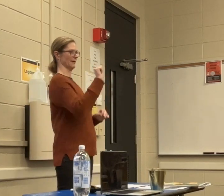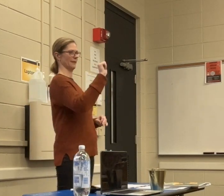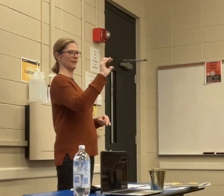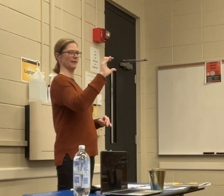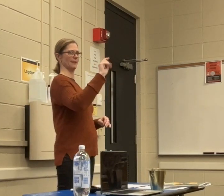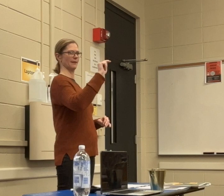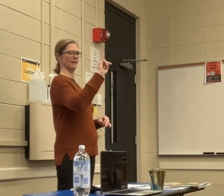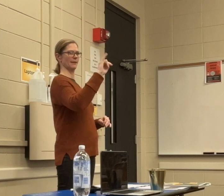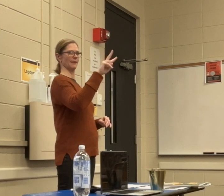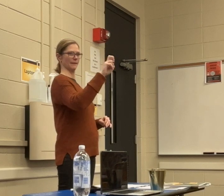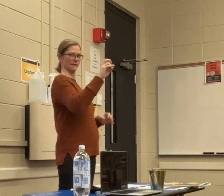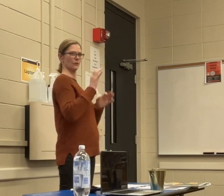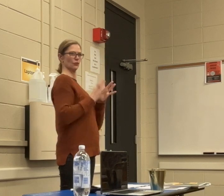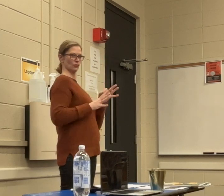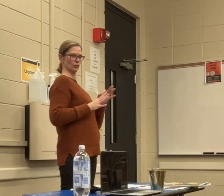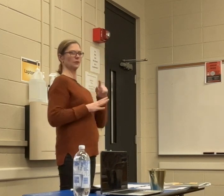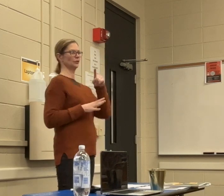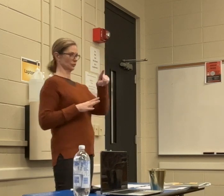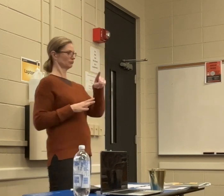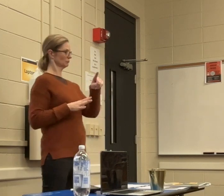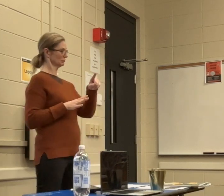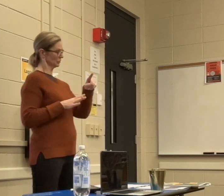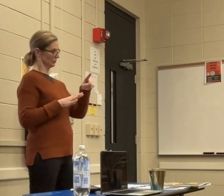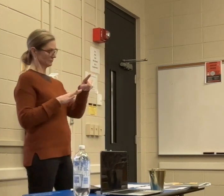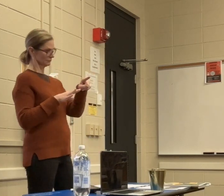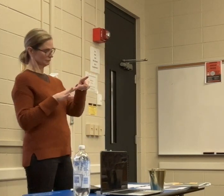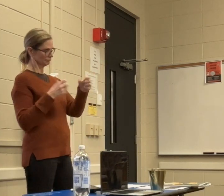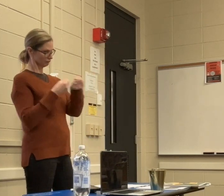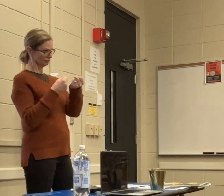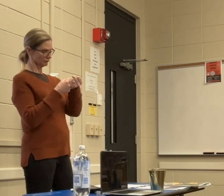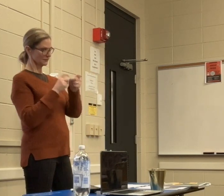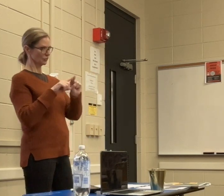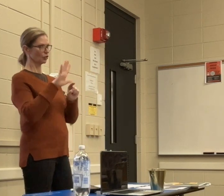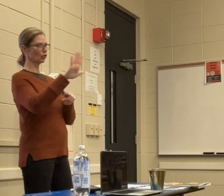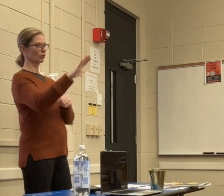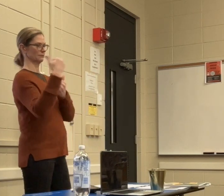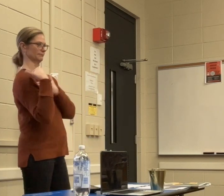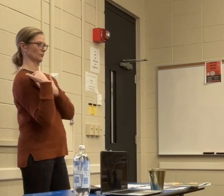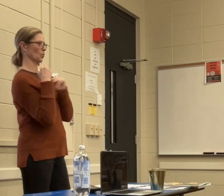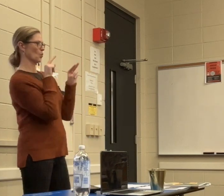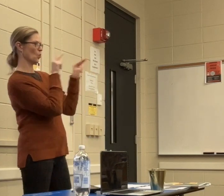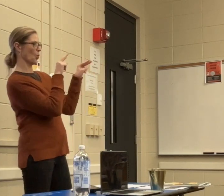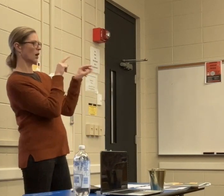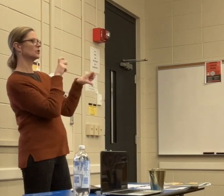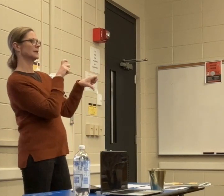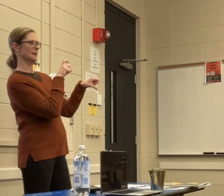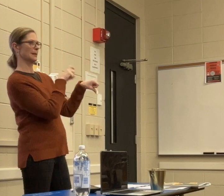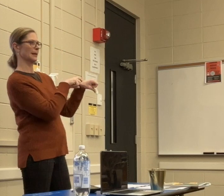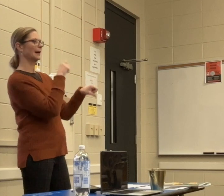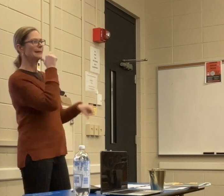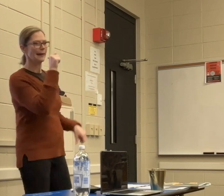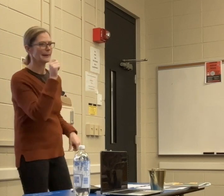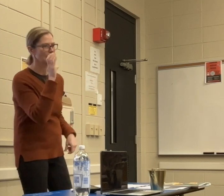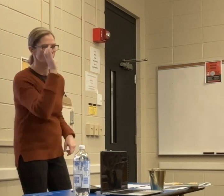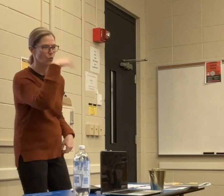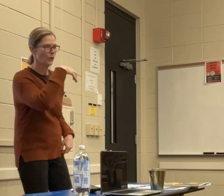so Maya is the active interpreter right now. And Katrina is our support. Her